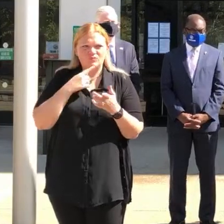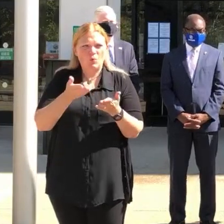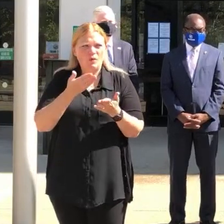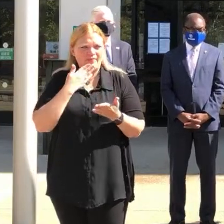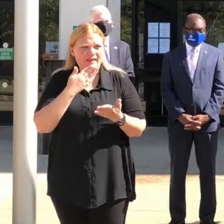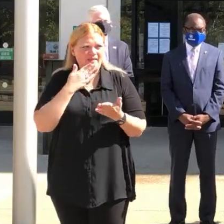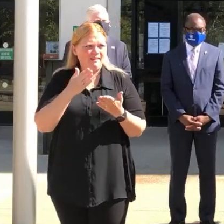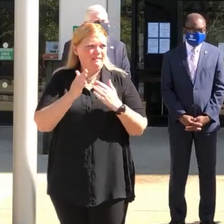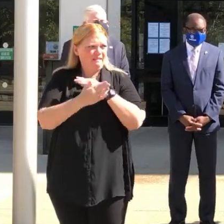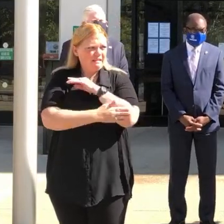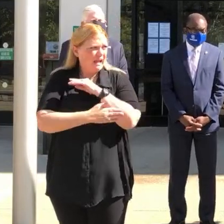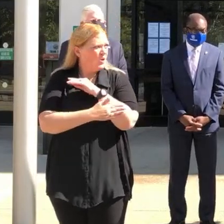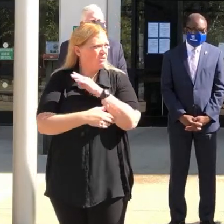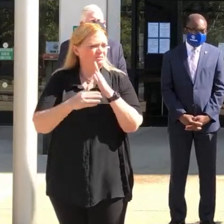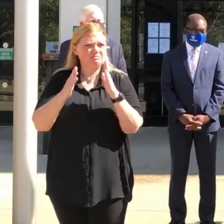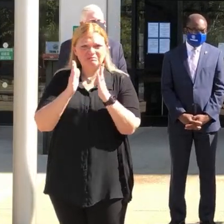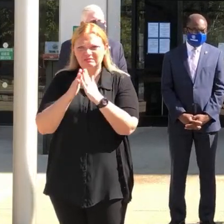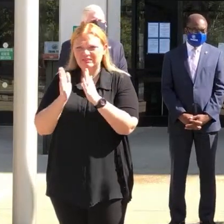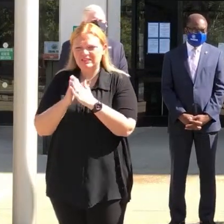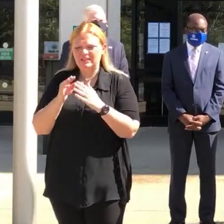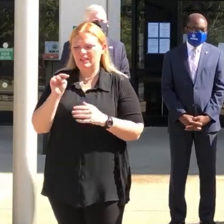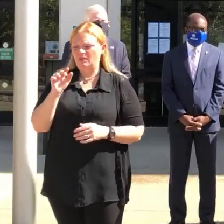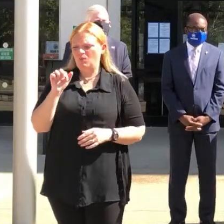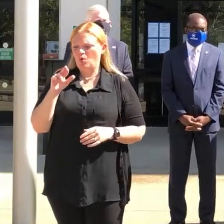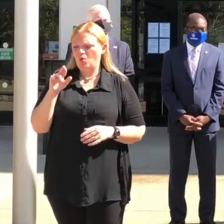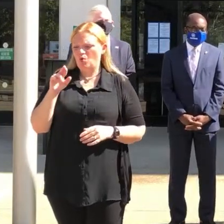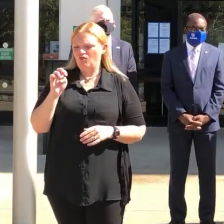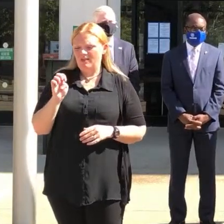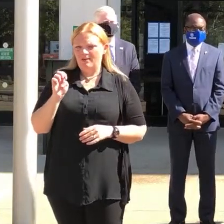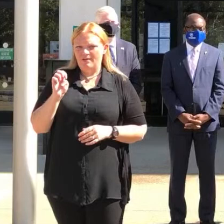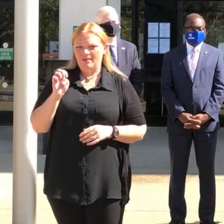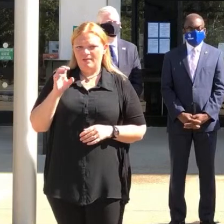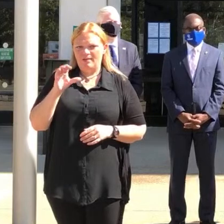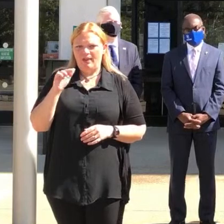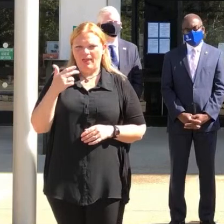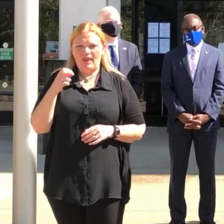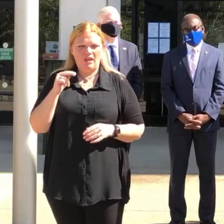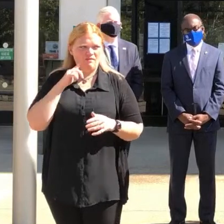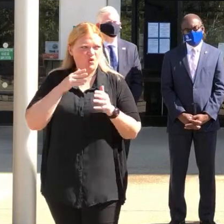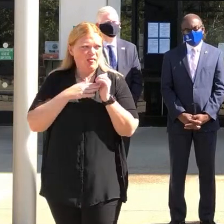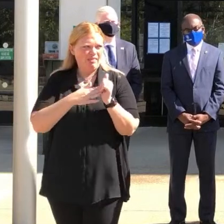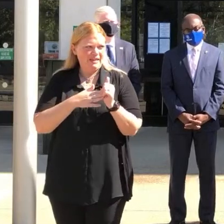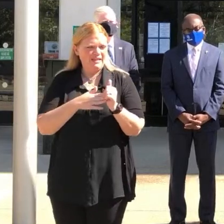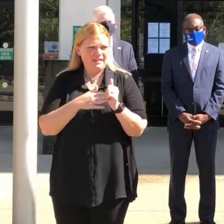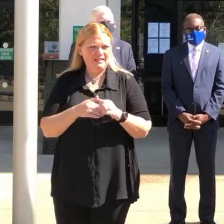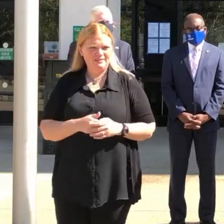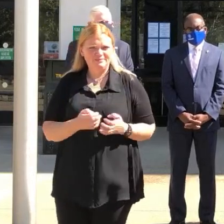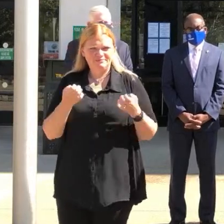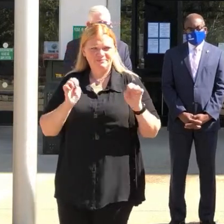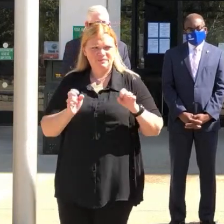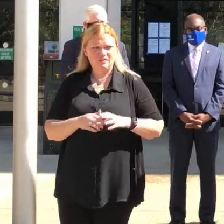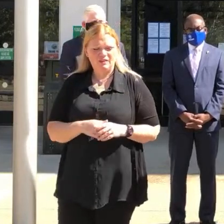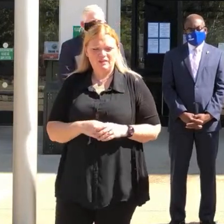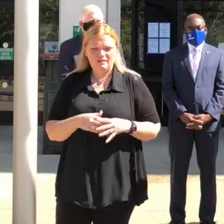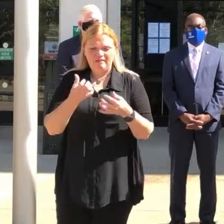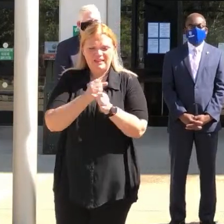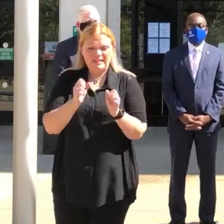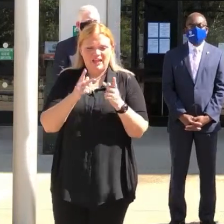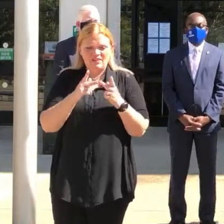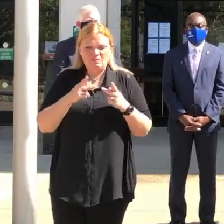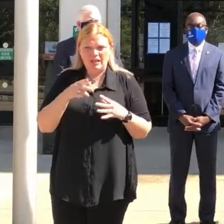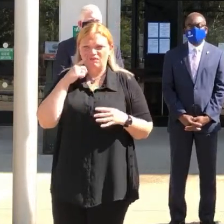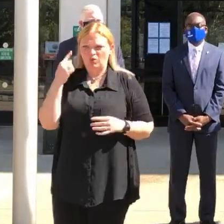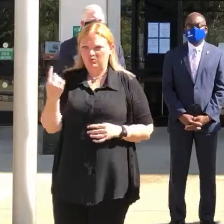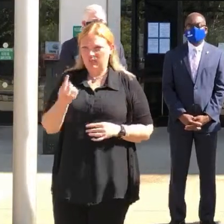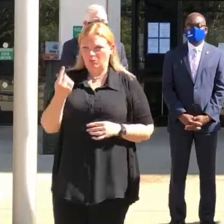city, especially Marie Cannon, for leading this effort. The safest place for someone